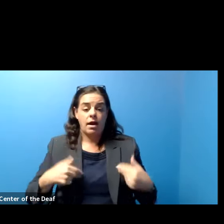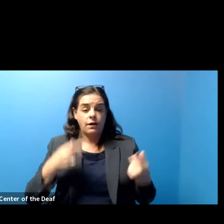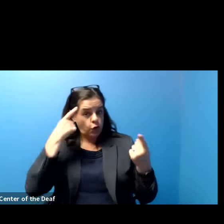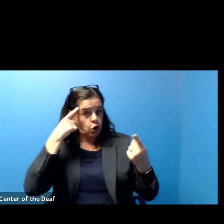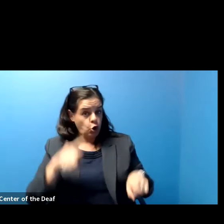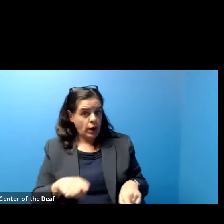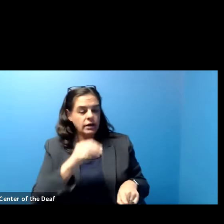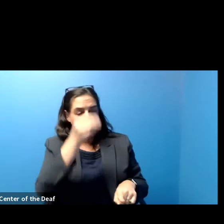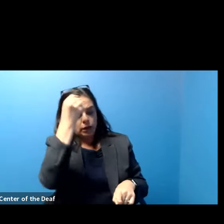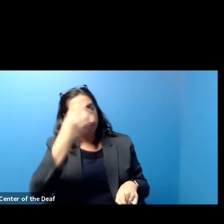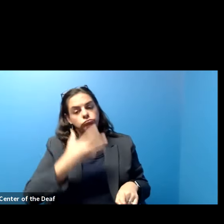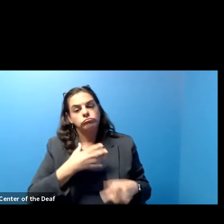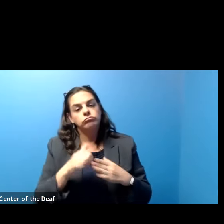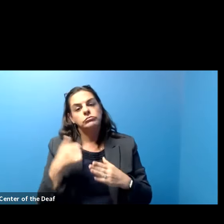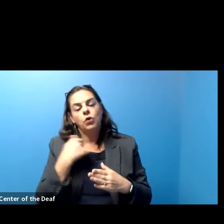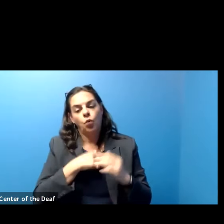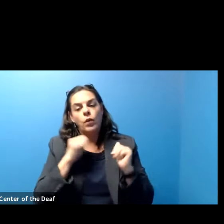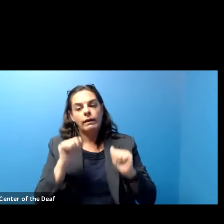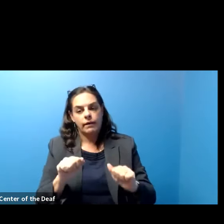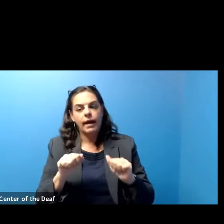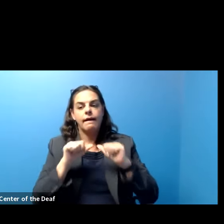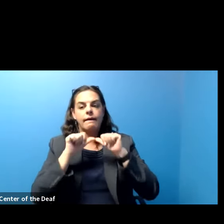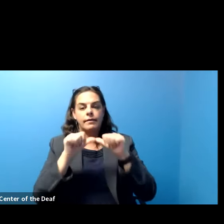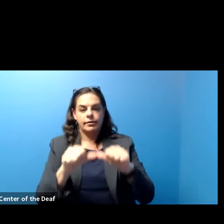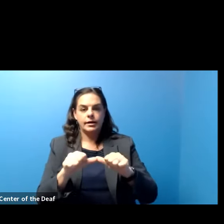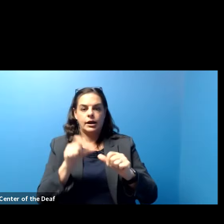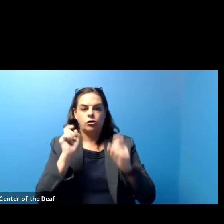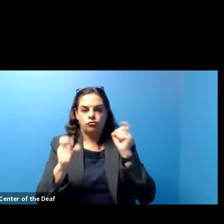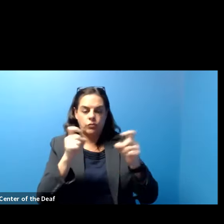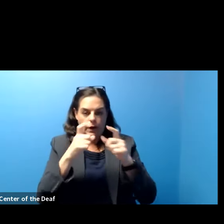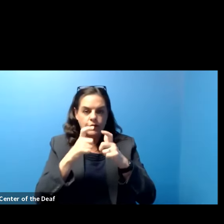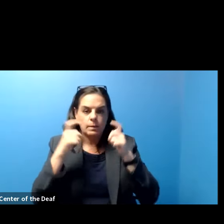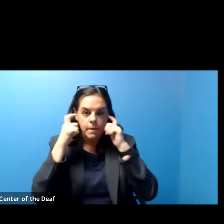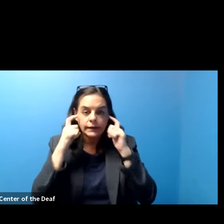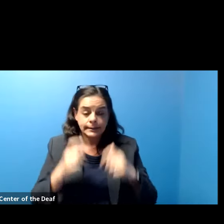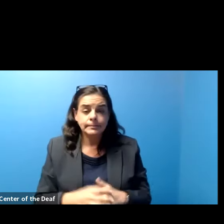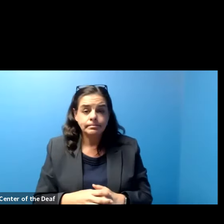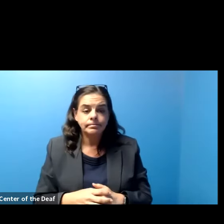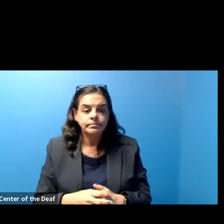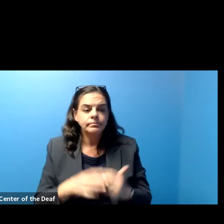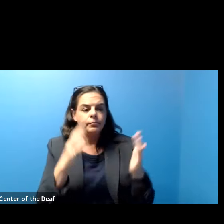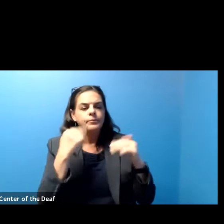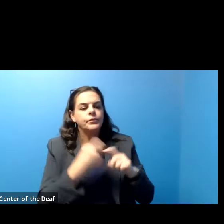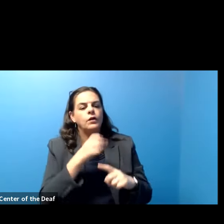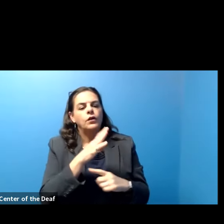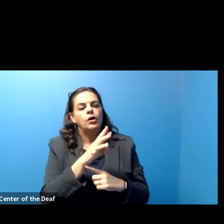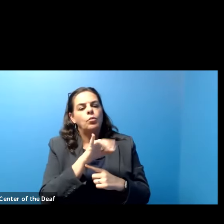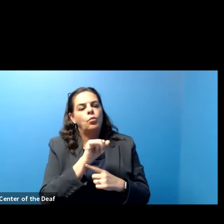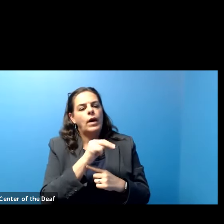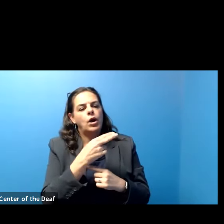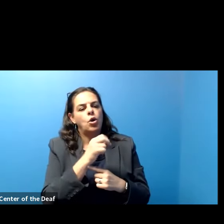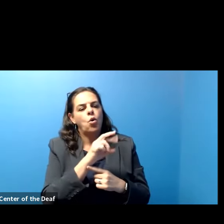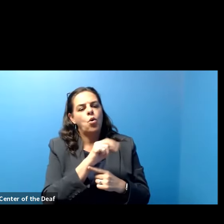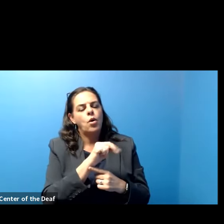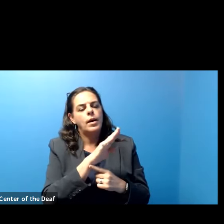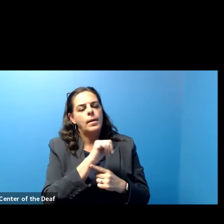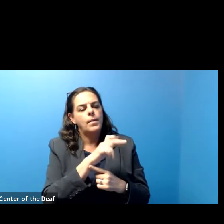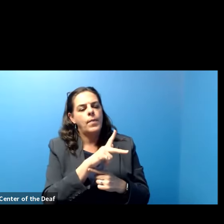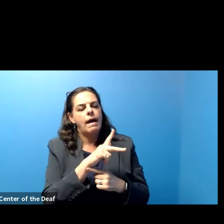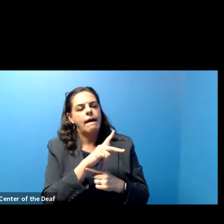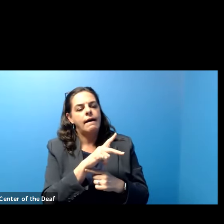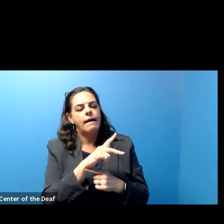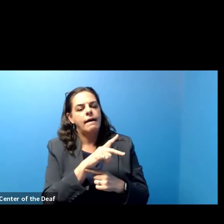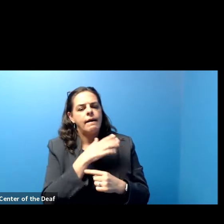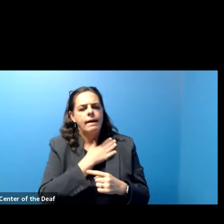the guidance to resume distribution of those masks. From Brian Hornback, Ryan,